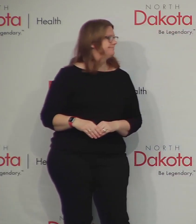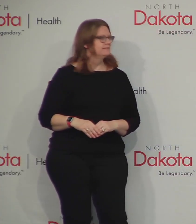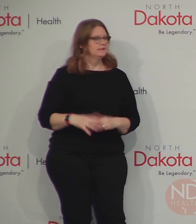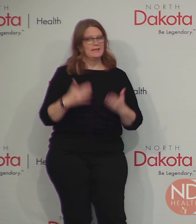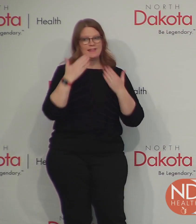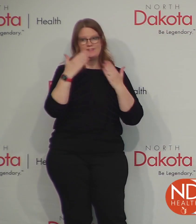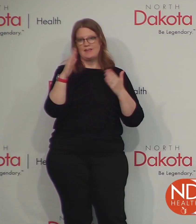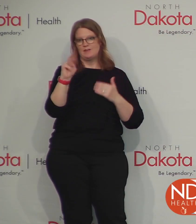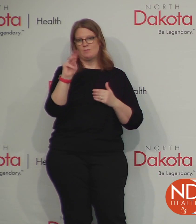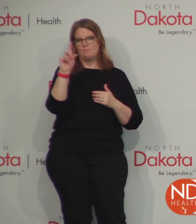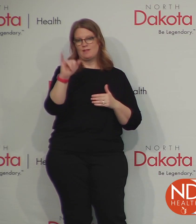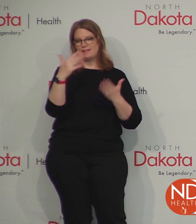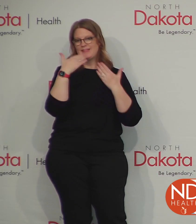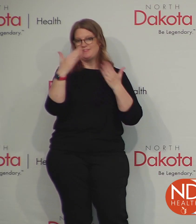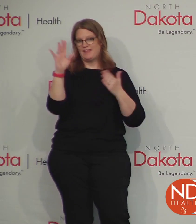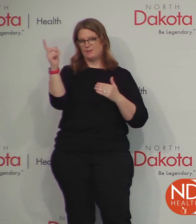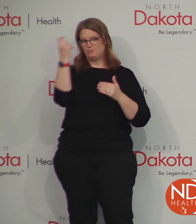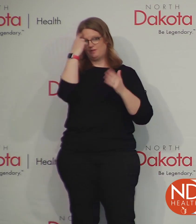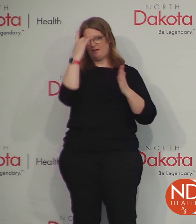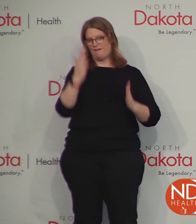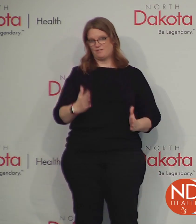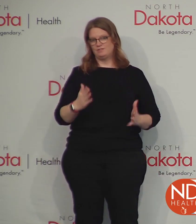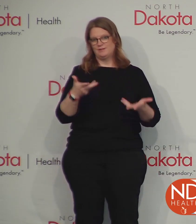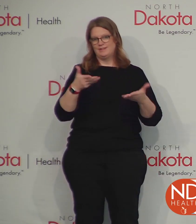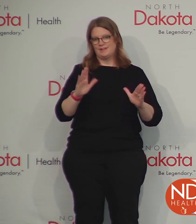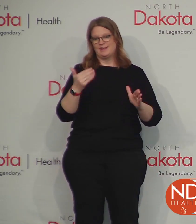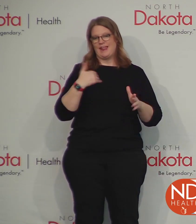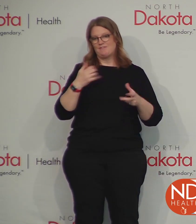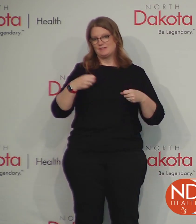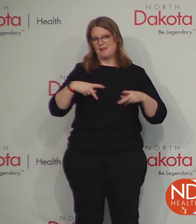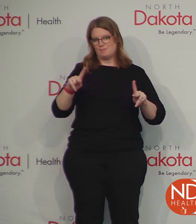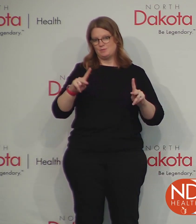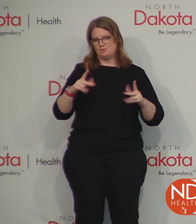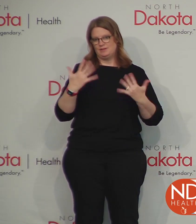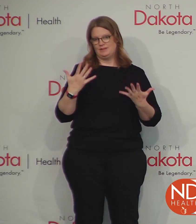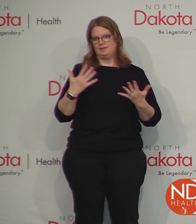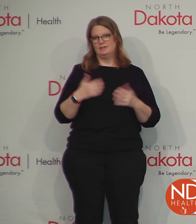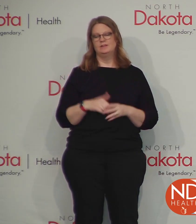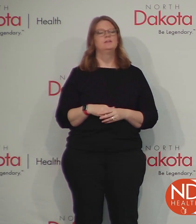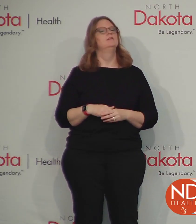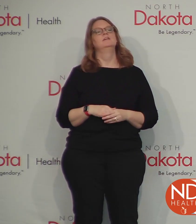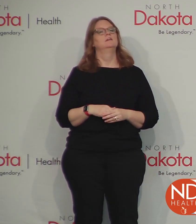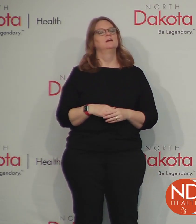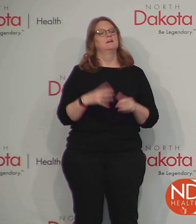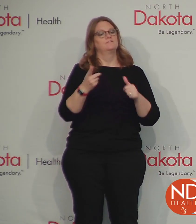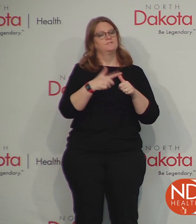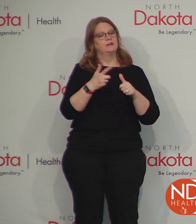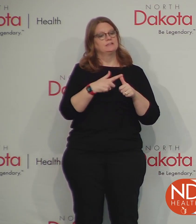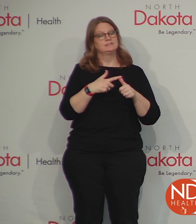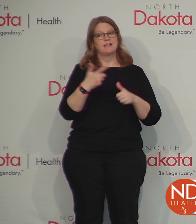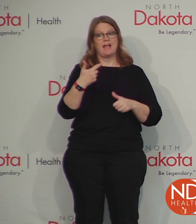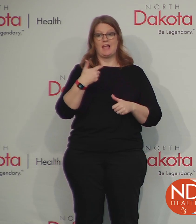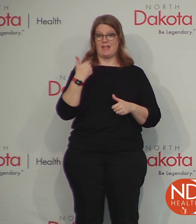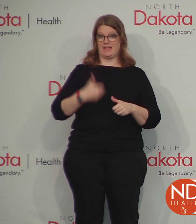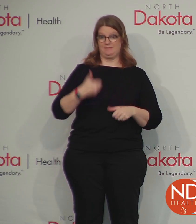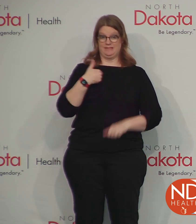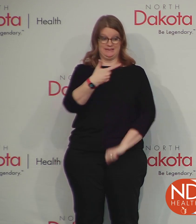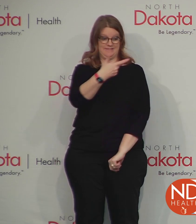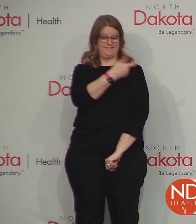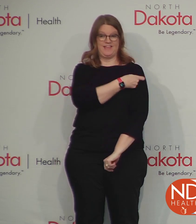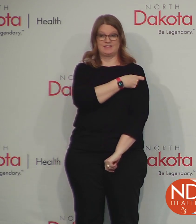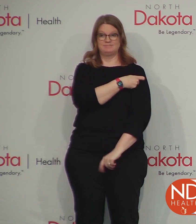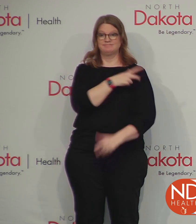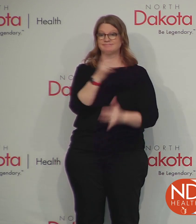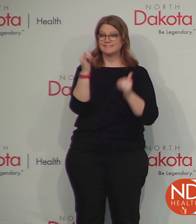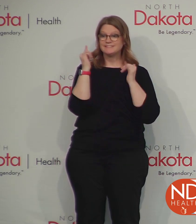Thank you, Molly, and thank you, Governor Burgum, for letting us have this opportunity today. First of all, I'm getting vaccinated because, like